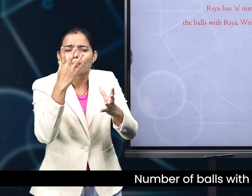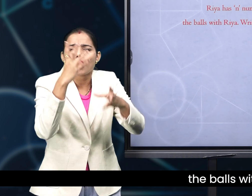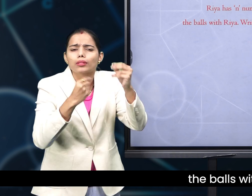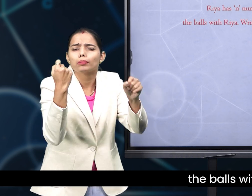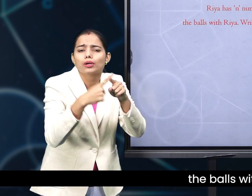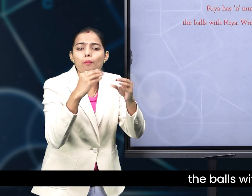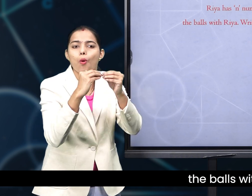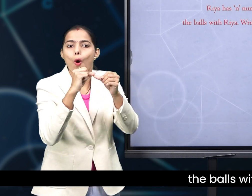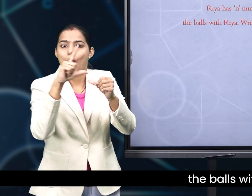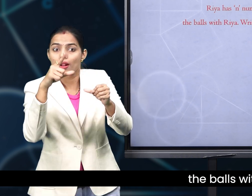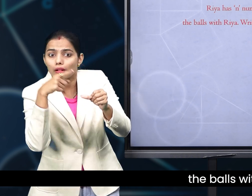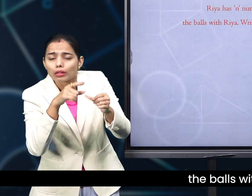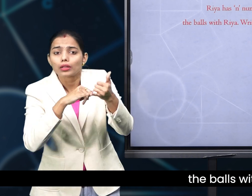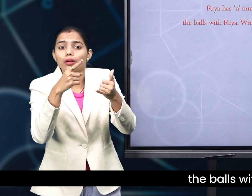the balls with Riya.